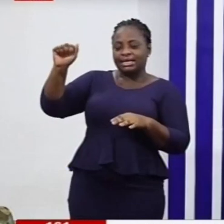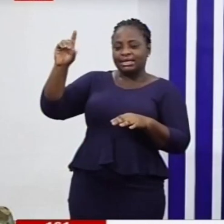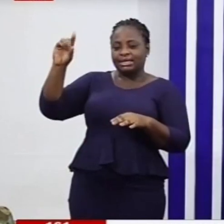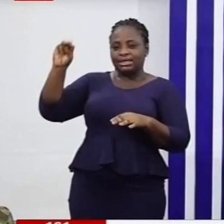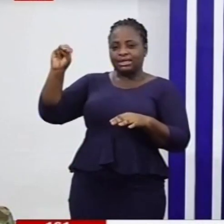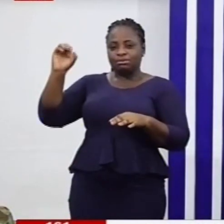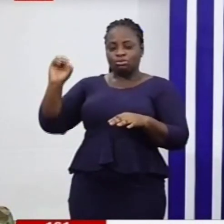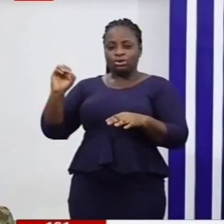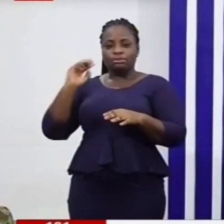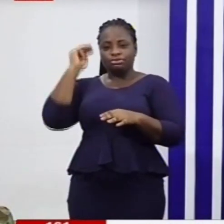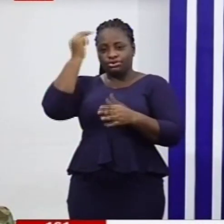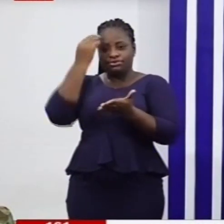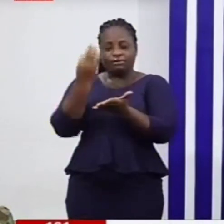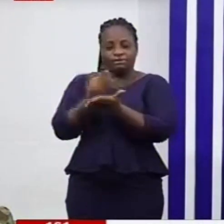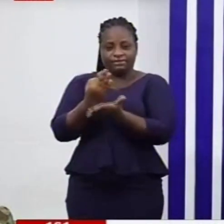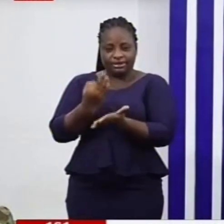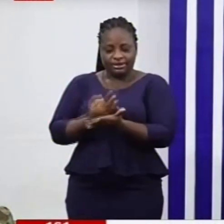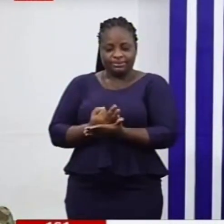Finance,